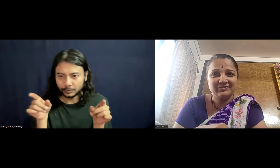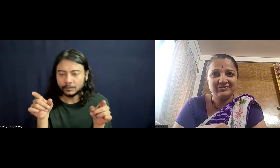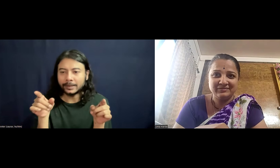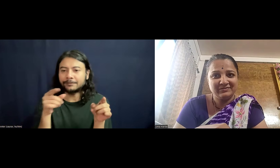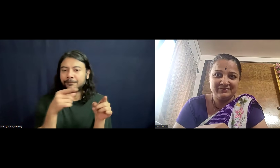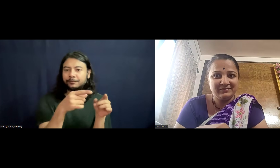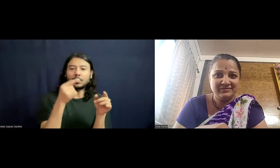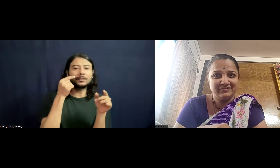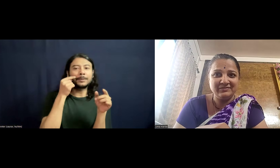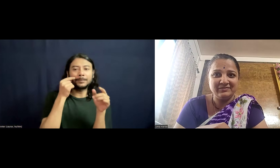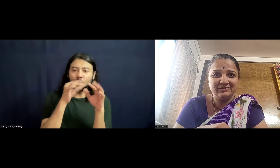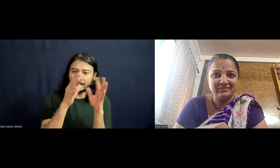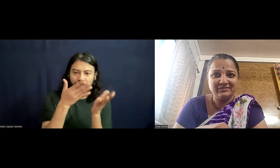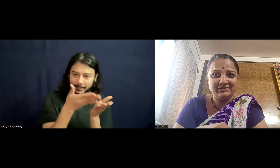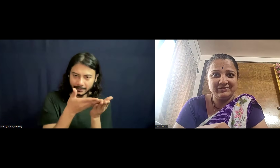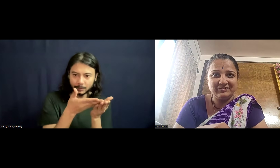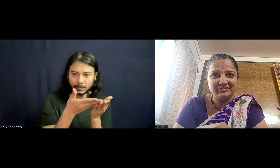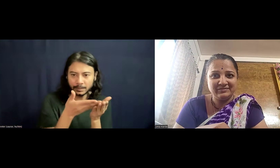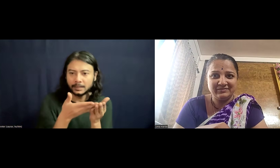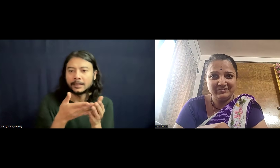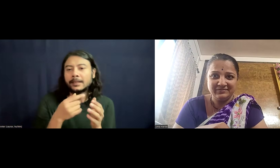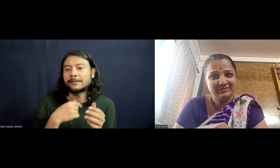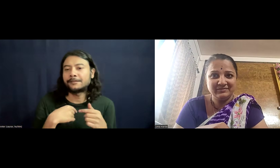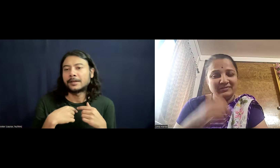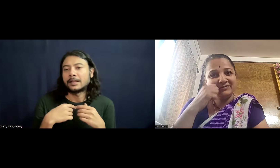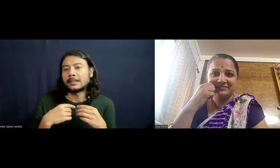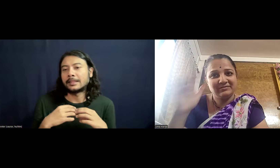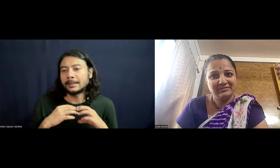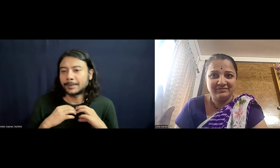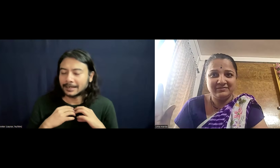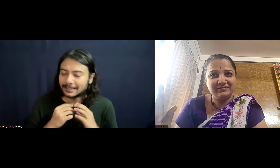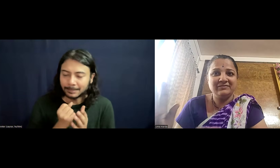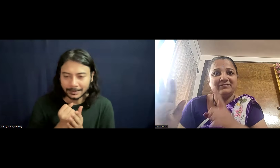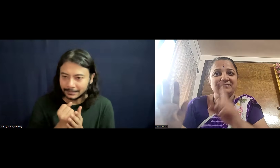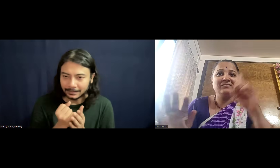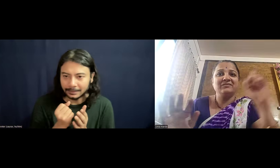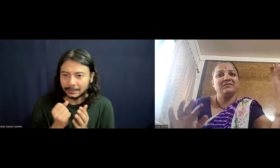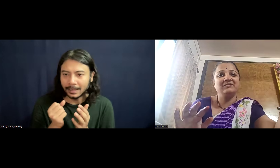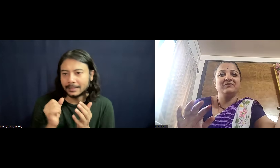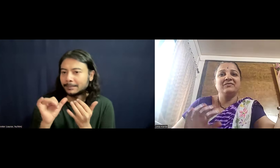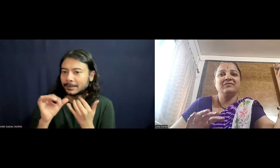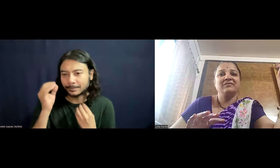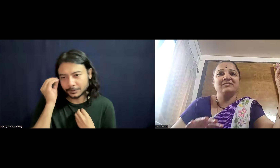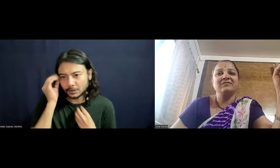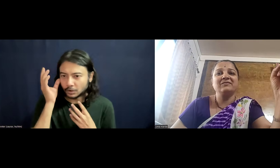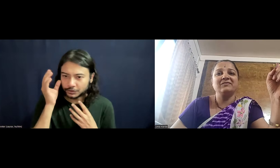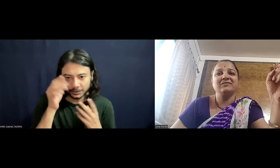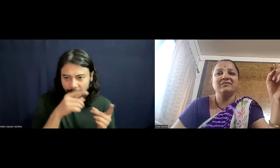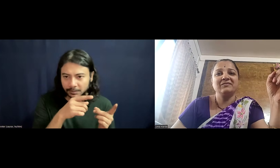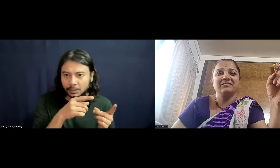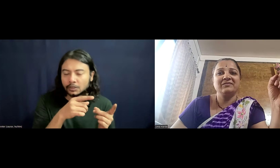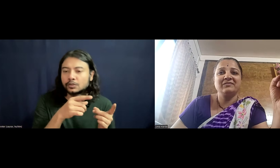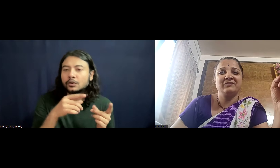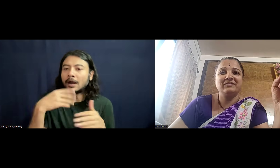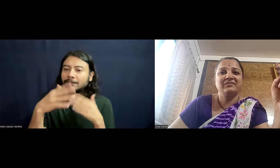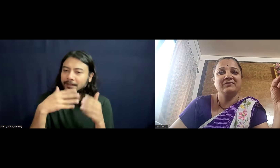group. So if for the people who are in the material world, if Yeah. they practice bhakti and they become Krishna